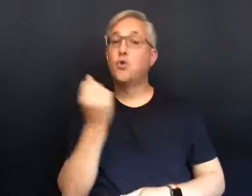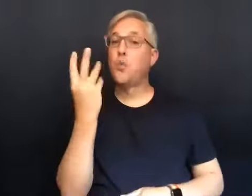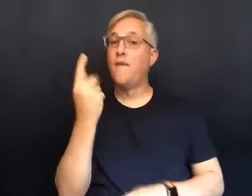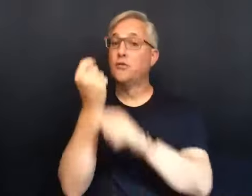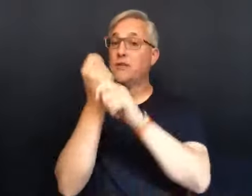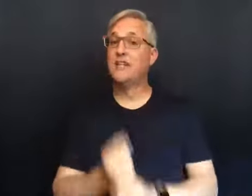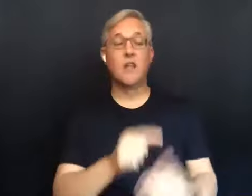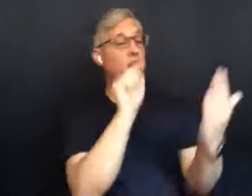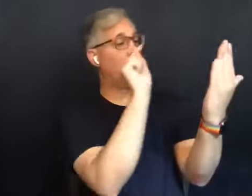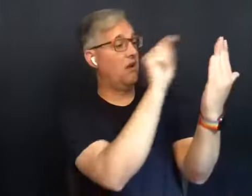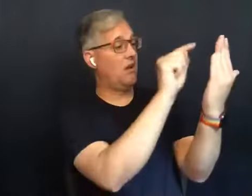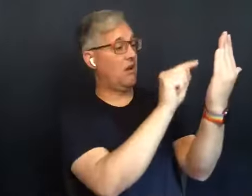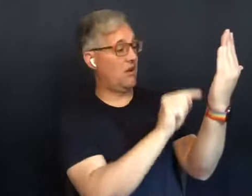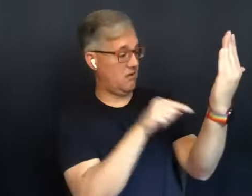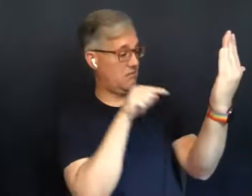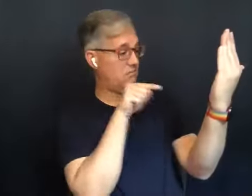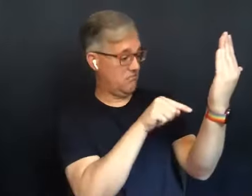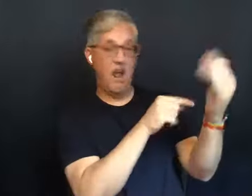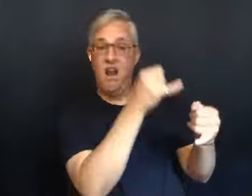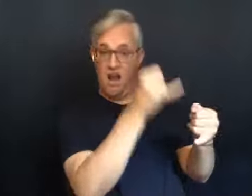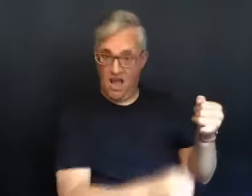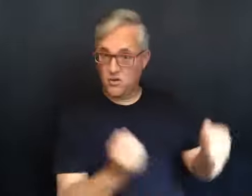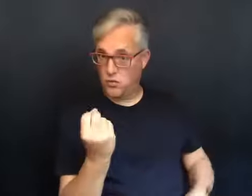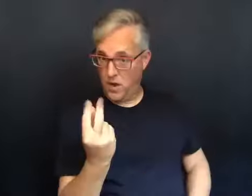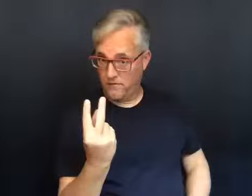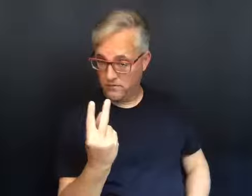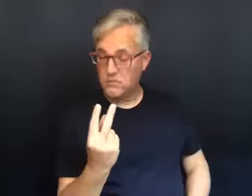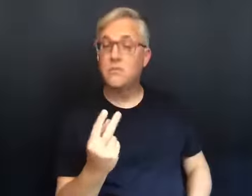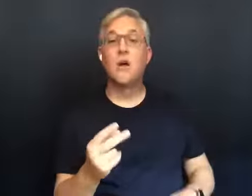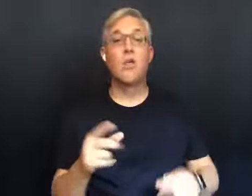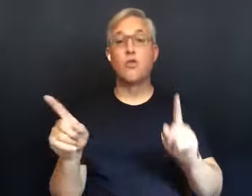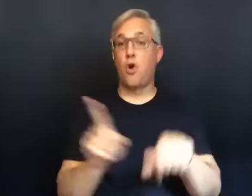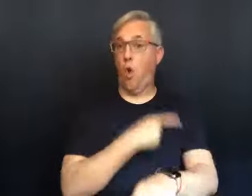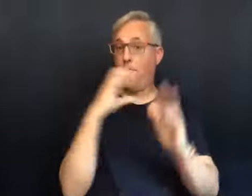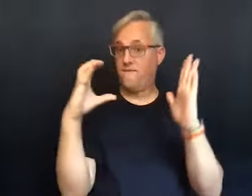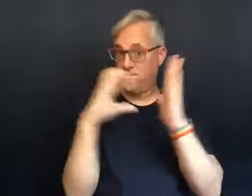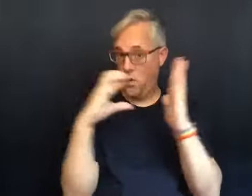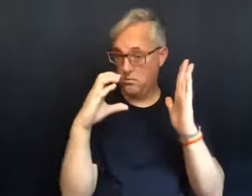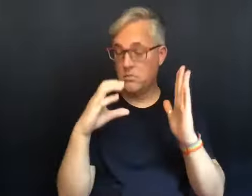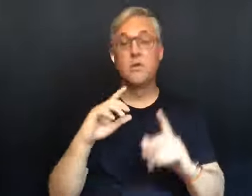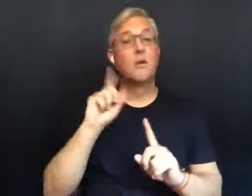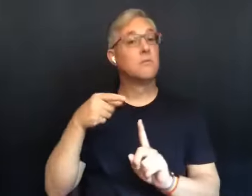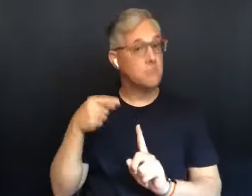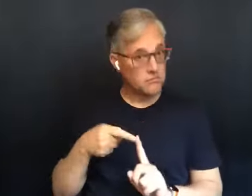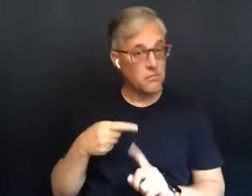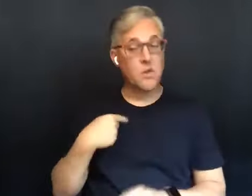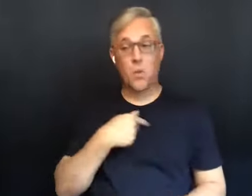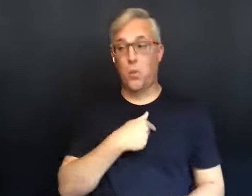humility. The conclusion of all our 12 points of tradition is that it says, finally, we of Alcoholics Anonymous